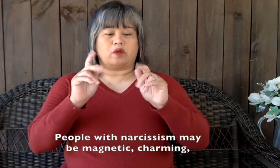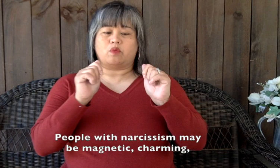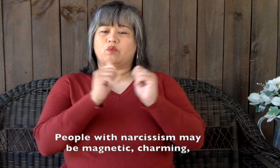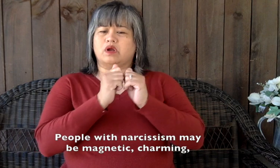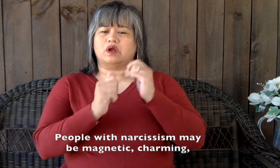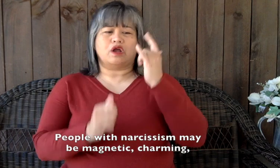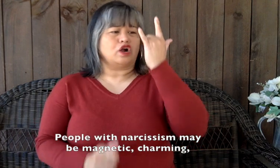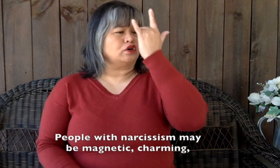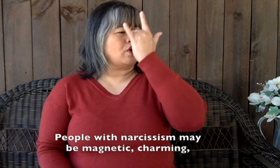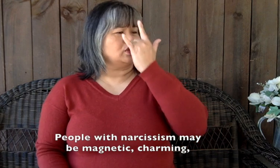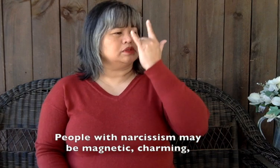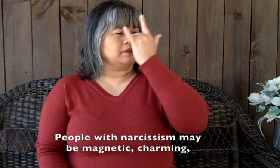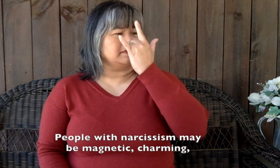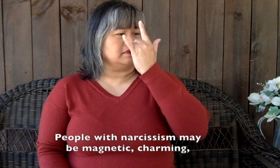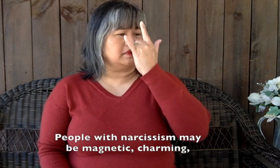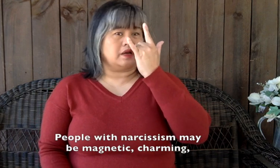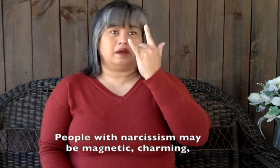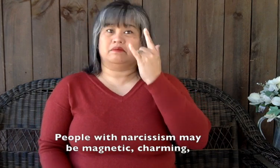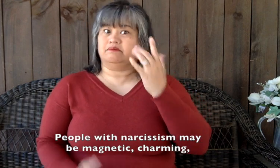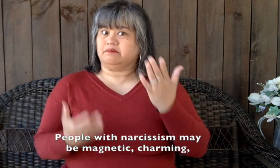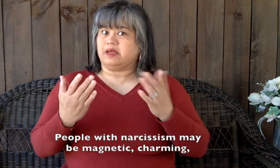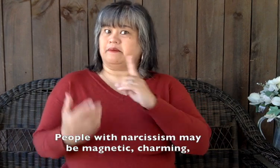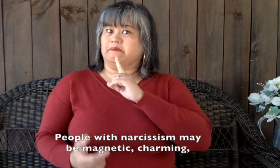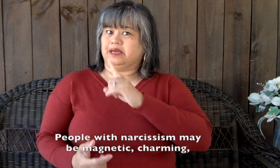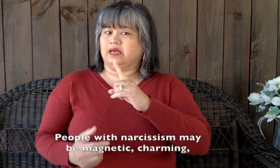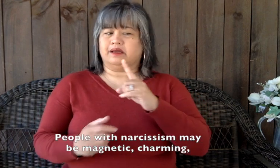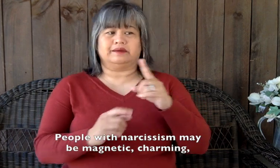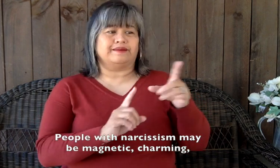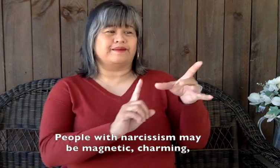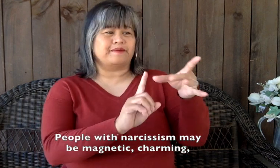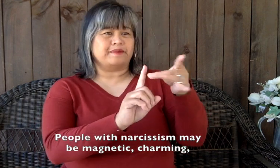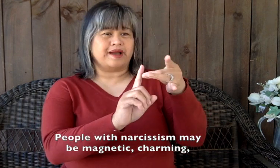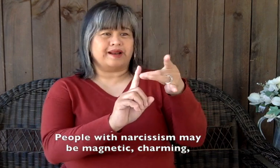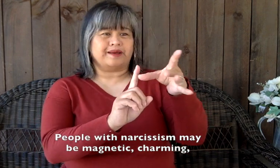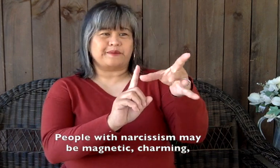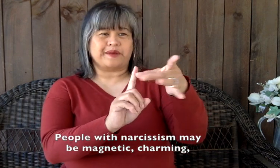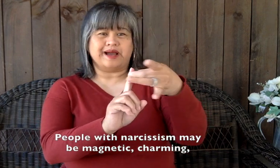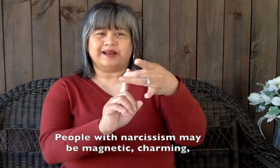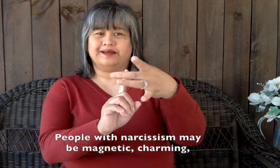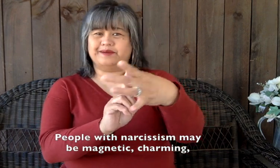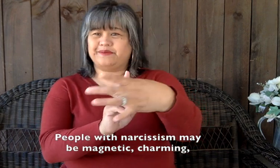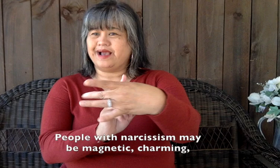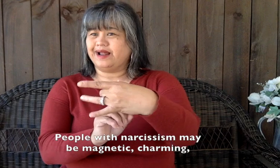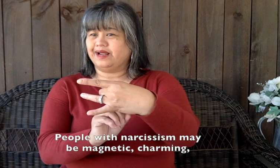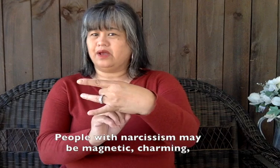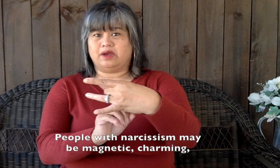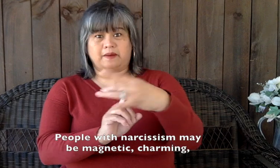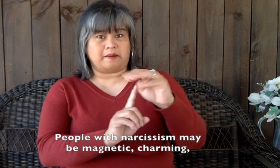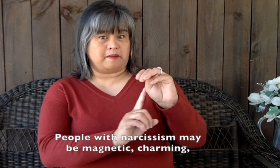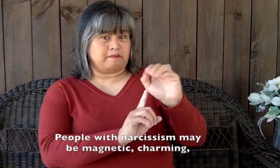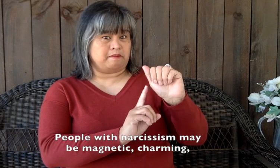People with narcissism may be magnetic, charming,